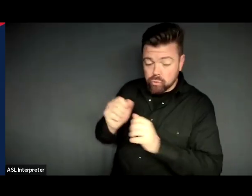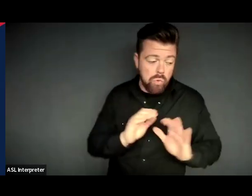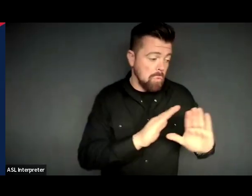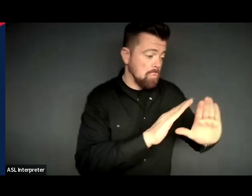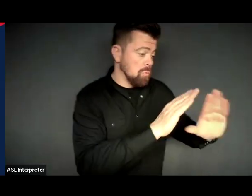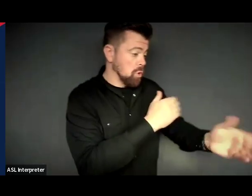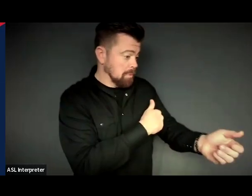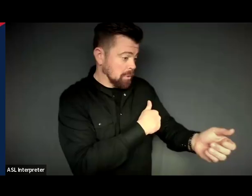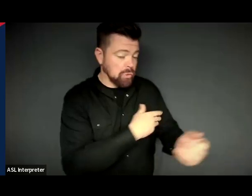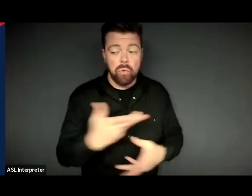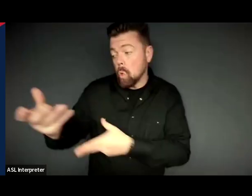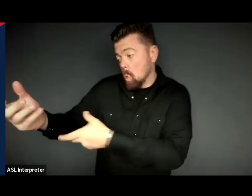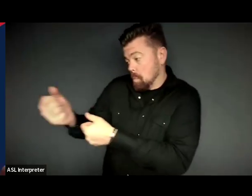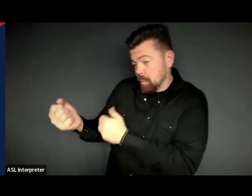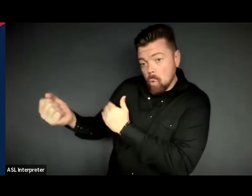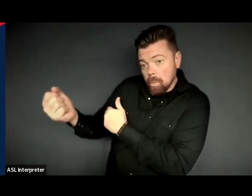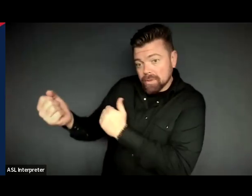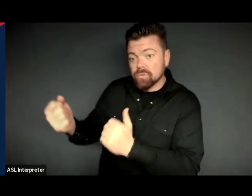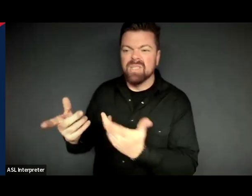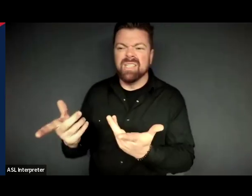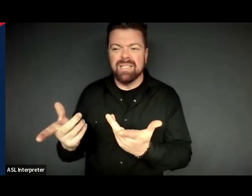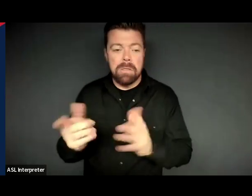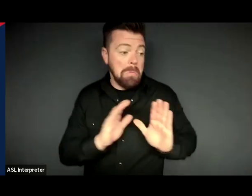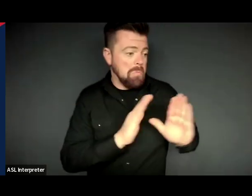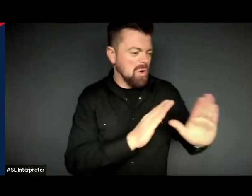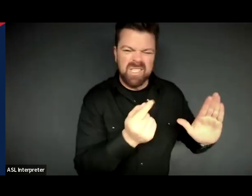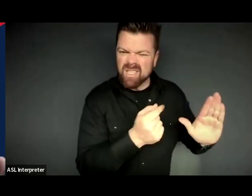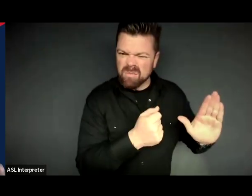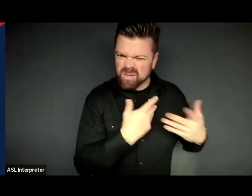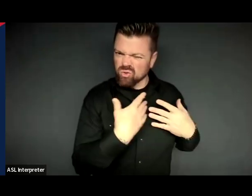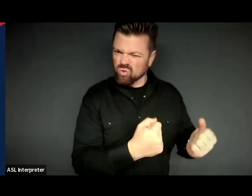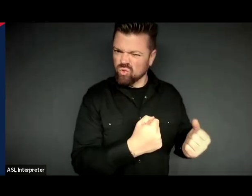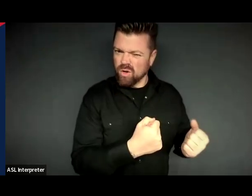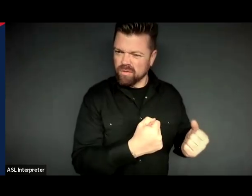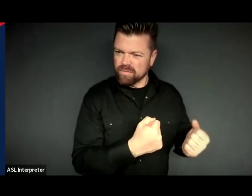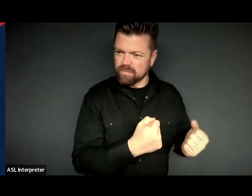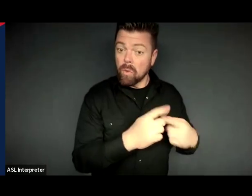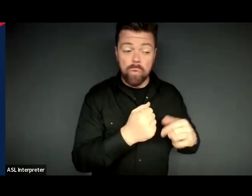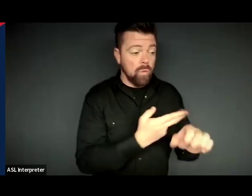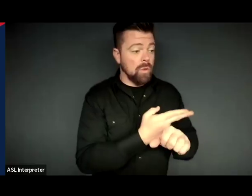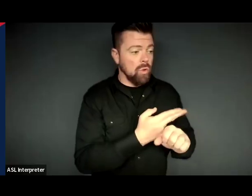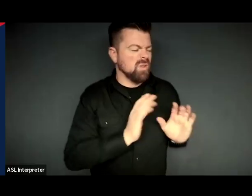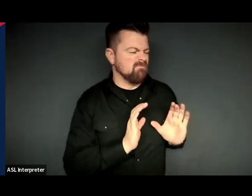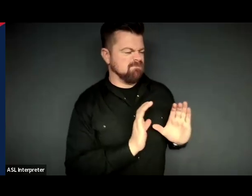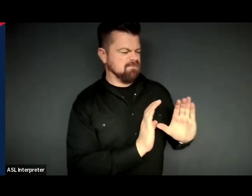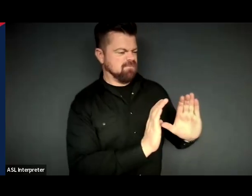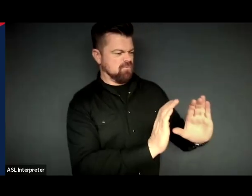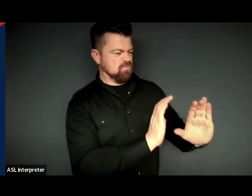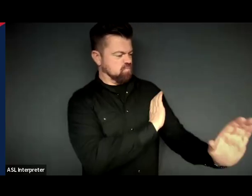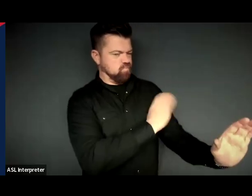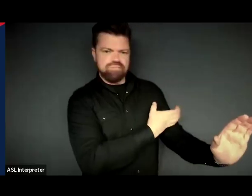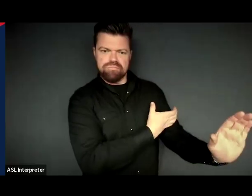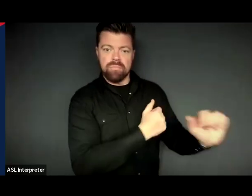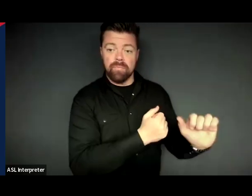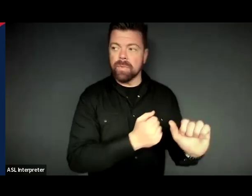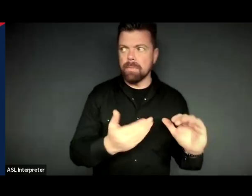push are a little bit stronger when we use them than those that pull. But